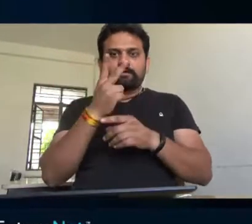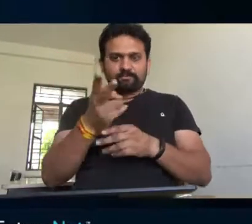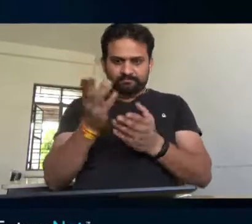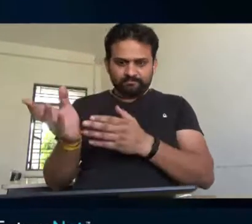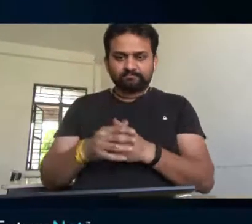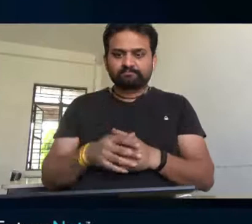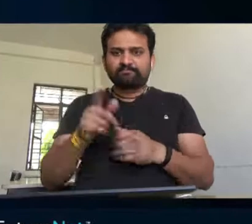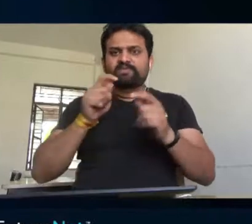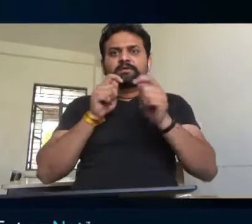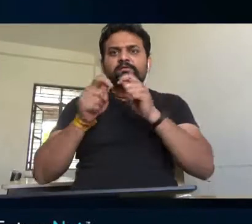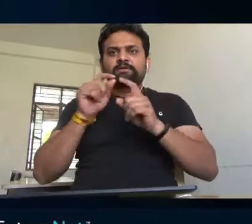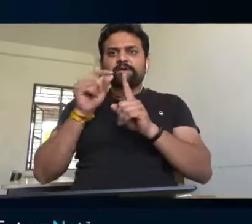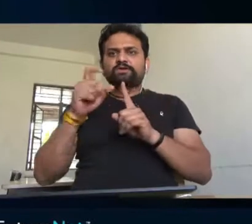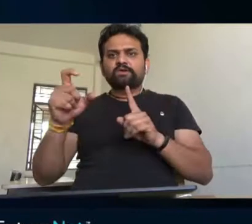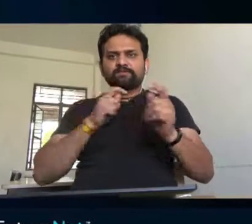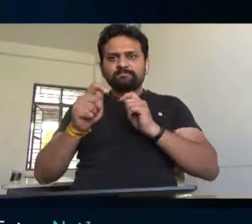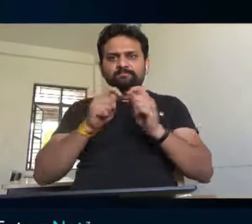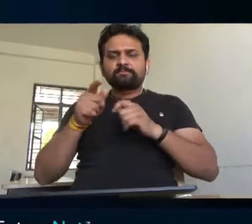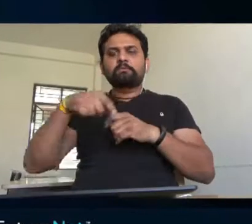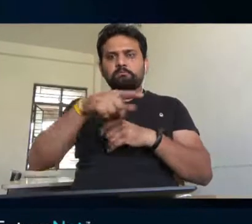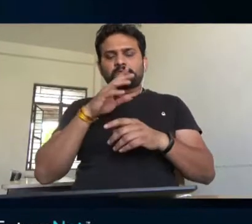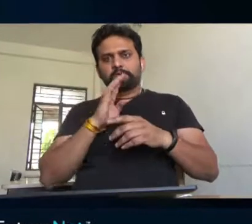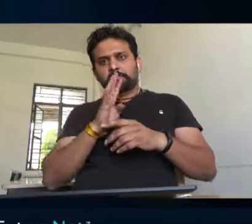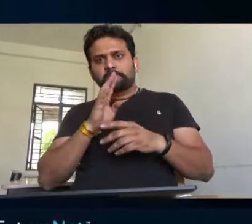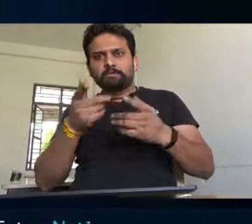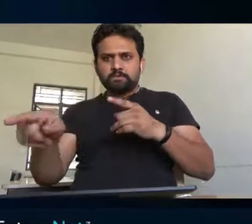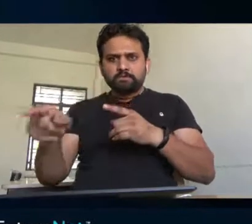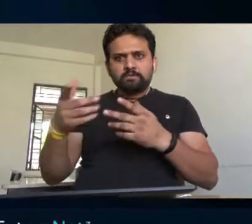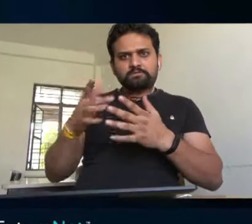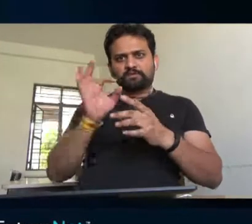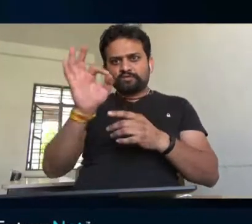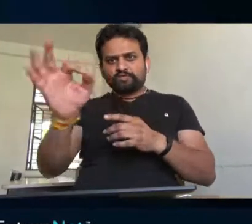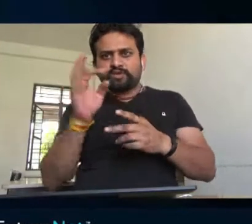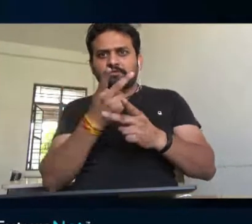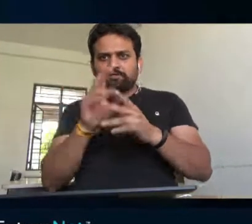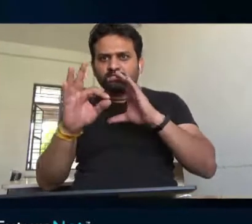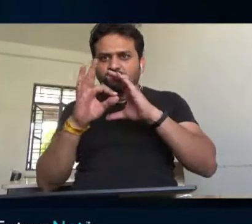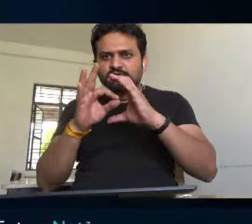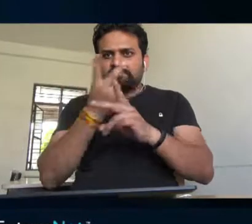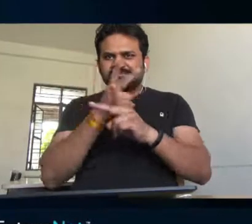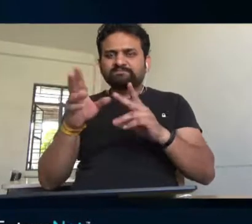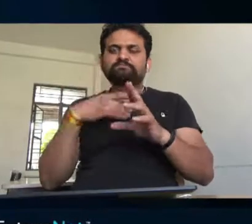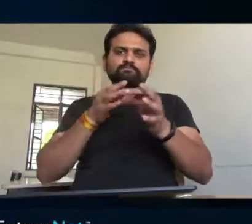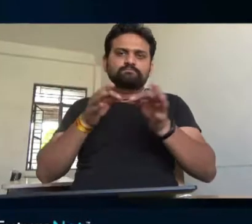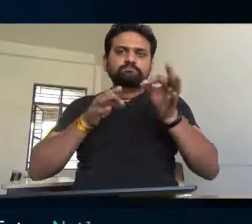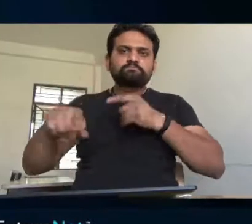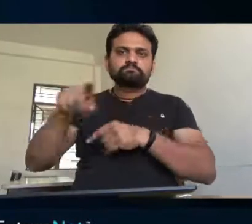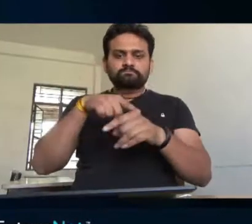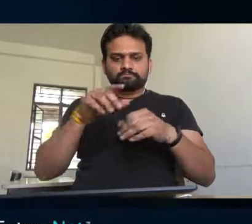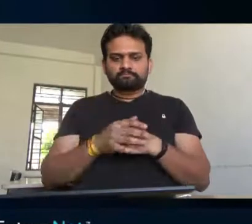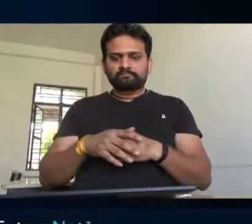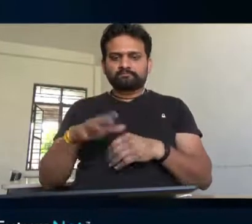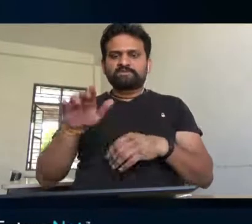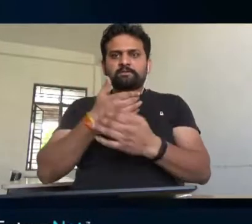here him together with Ferry Bogdan, together with Tommy Mailer, with the Futuro coin in the hand.